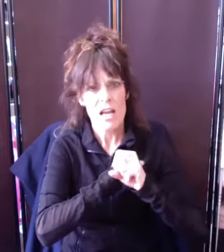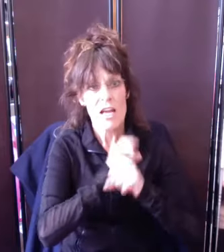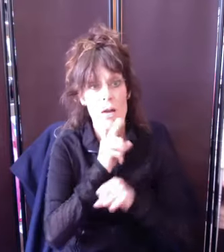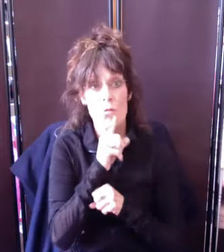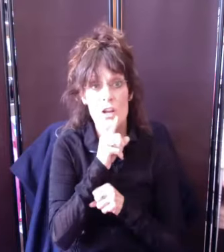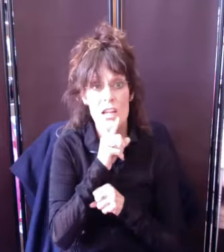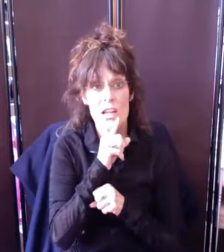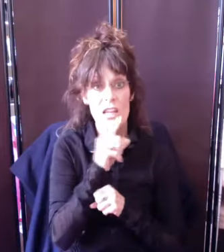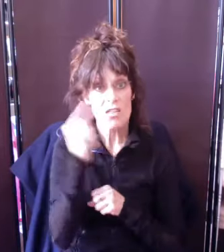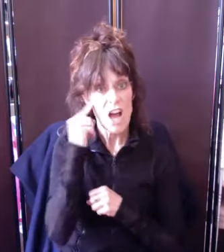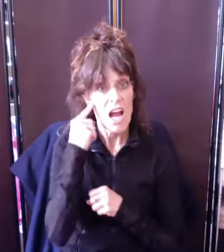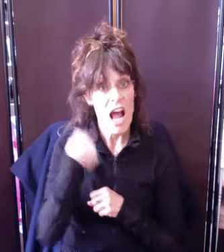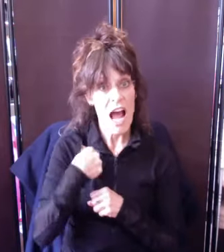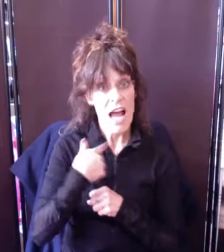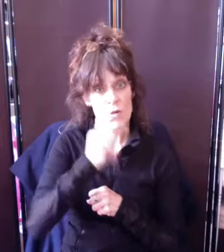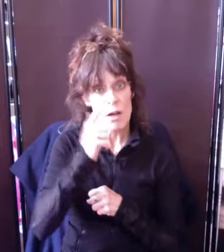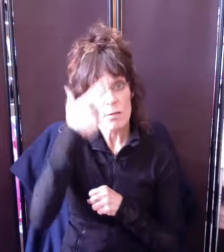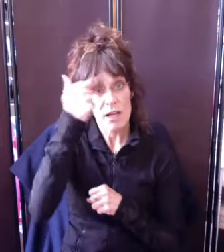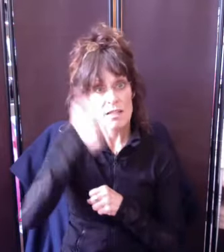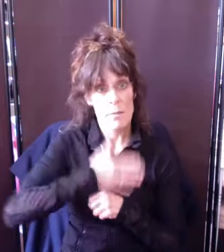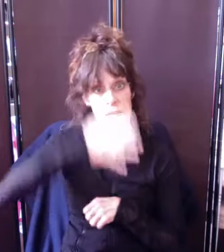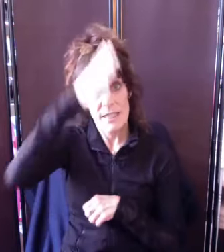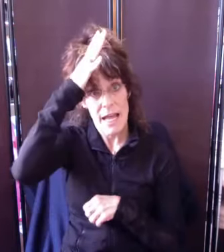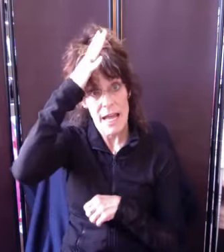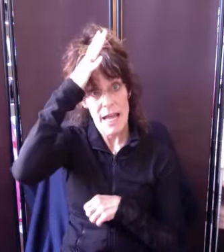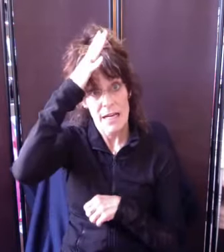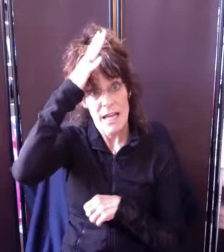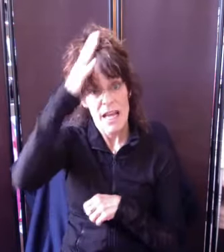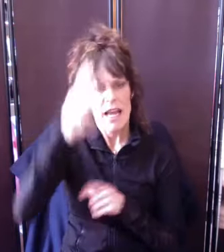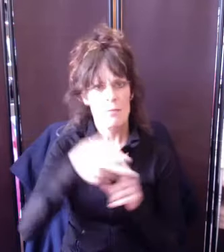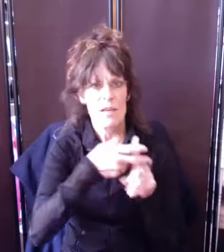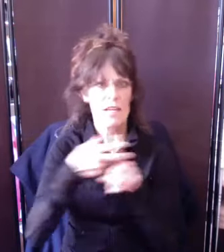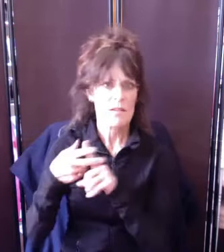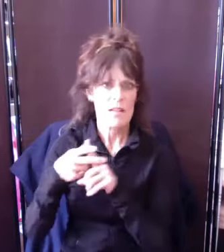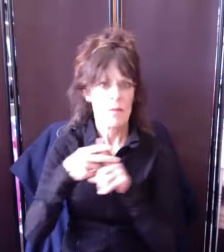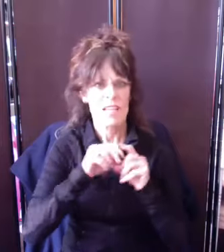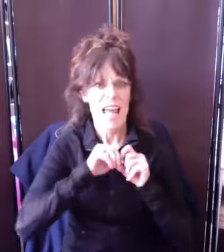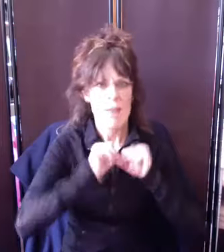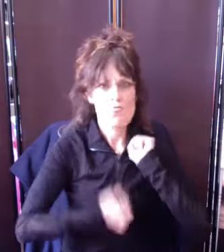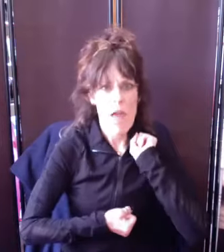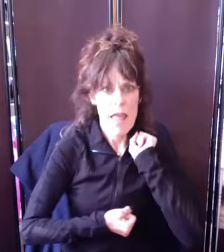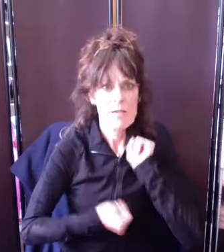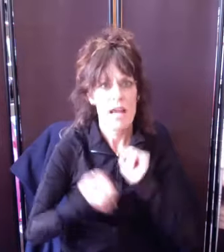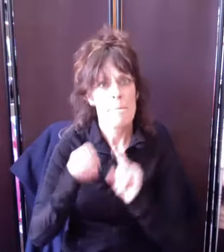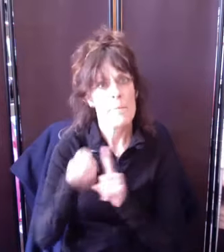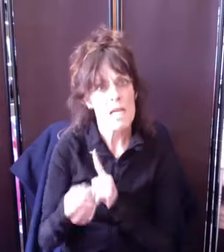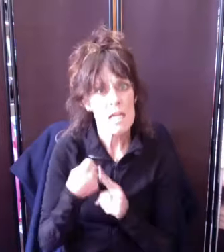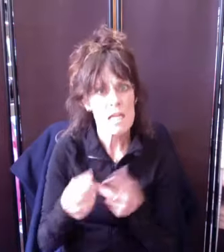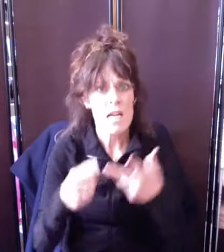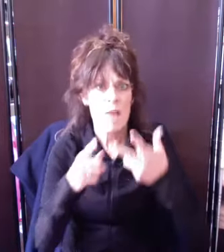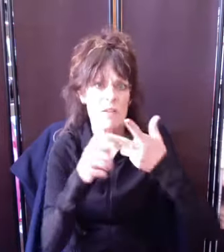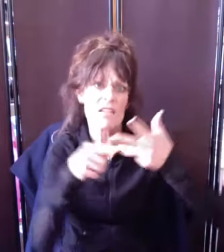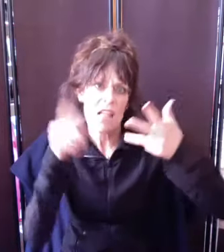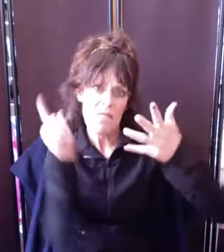drank because of my dad, and because of getting abducted and raped, and because of getting beaten, and because of this and because of that. And so